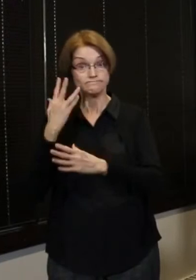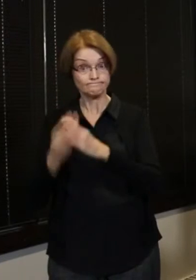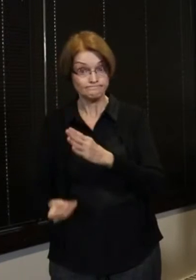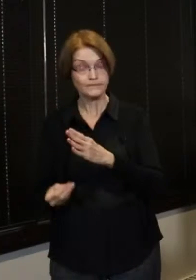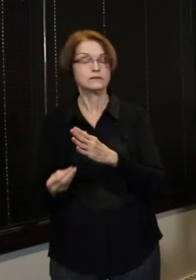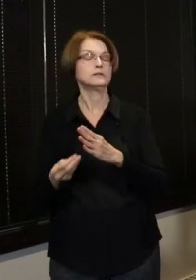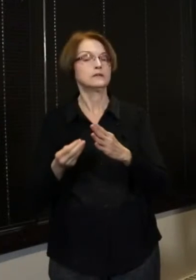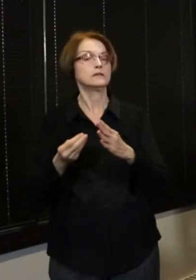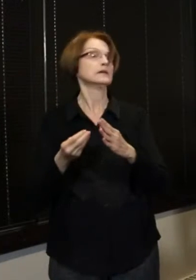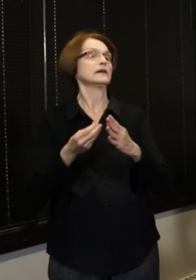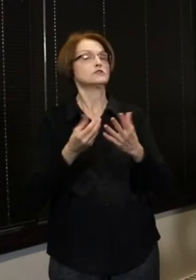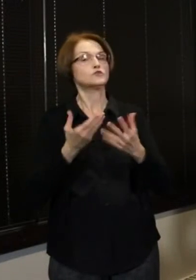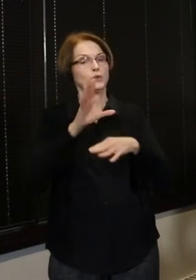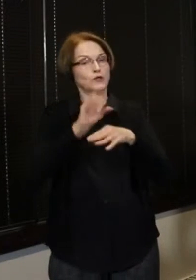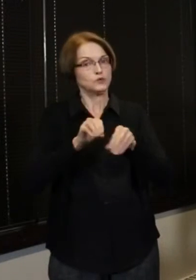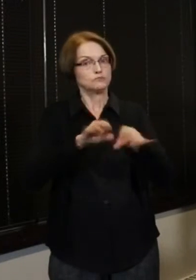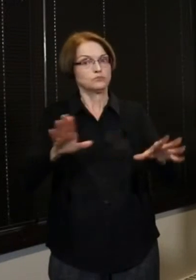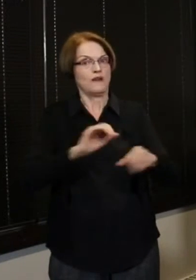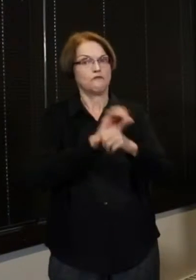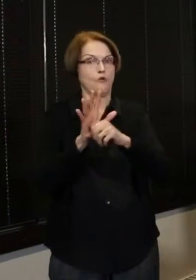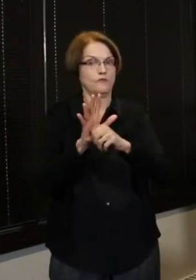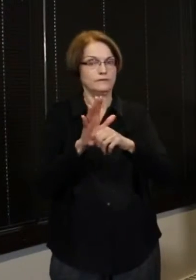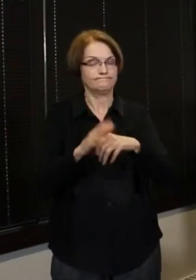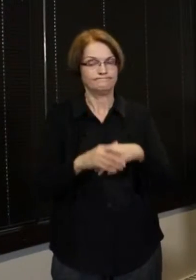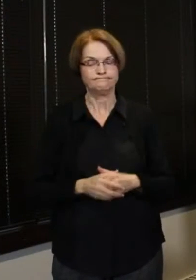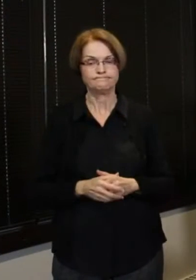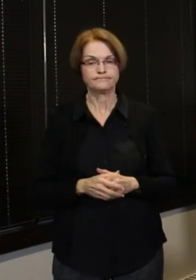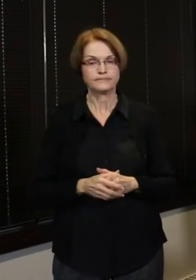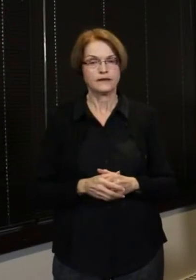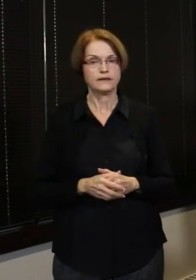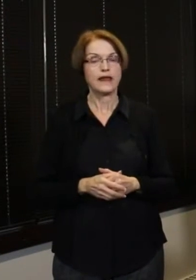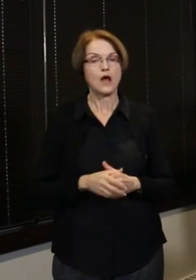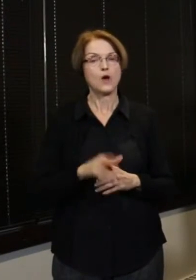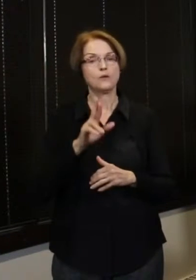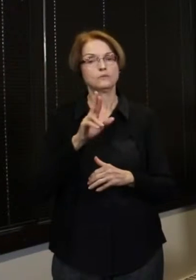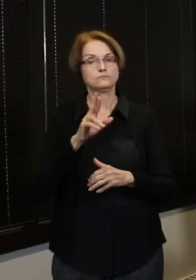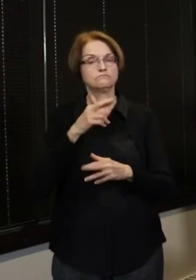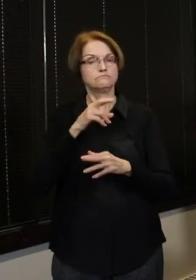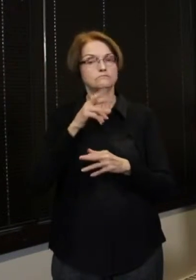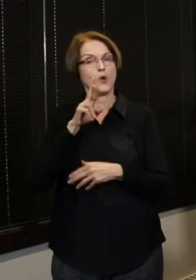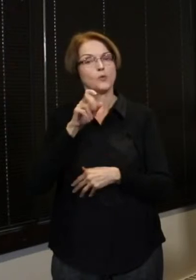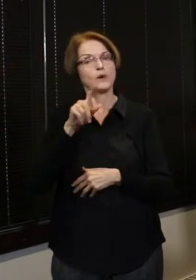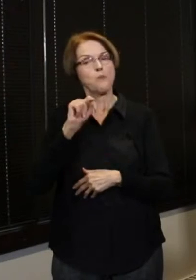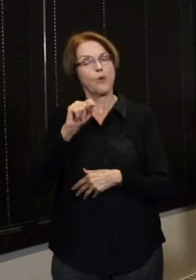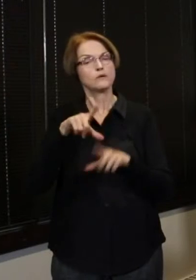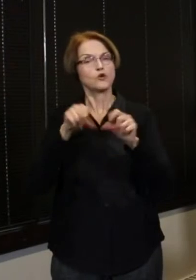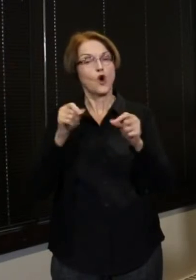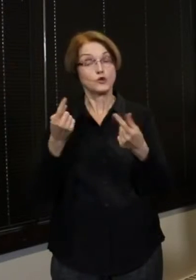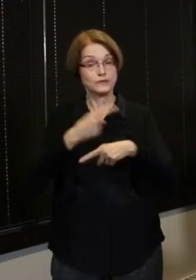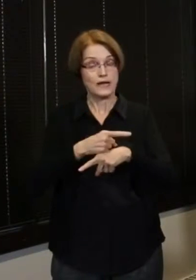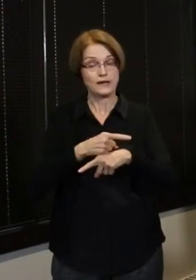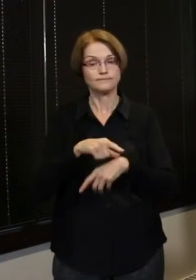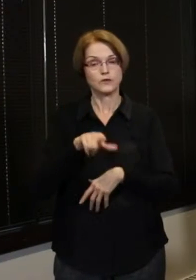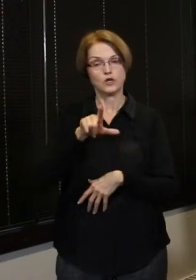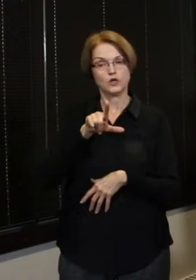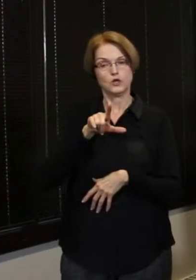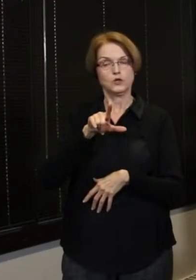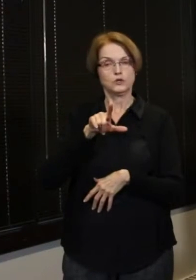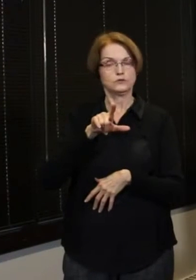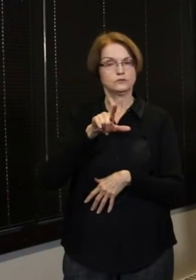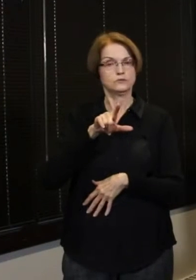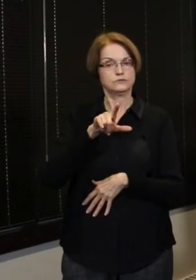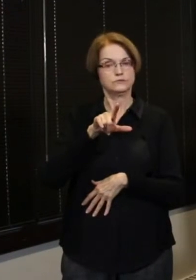Going through our report card here today, we're showing around 20% of our hospital beds